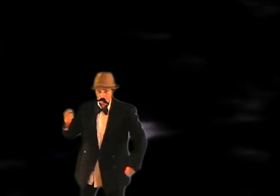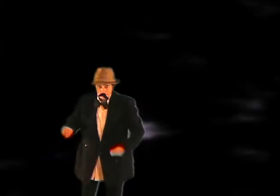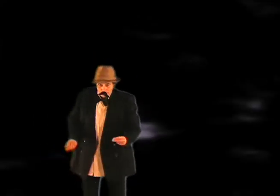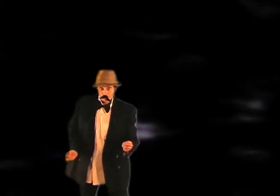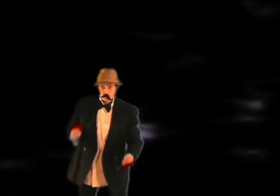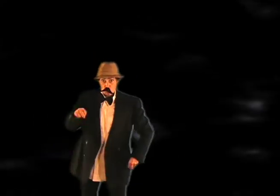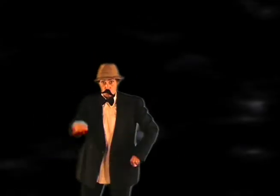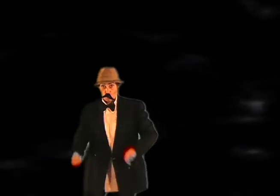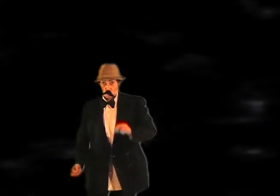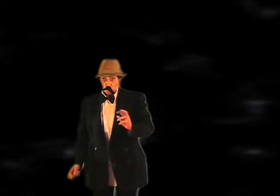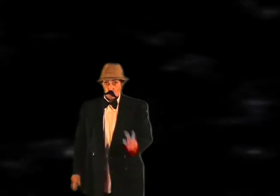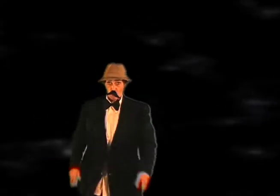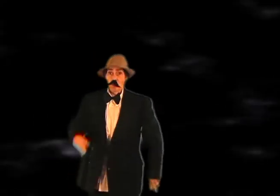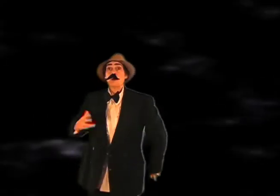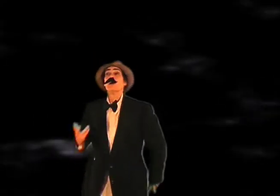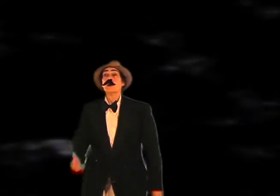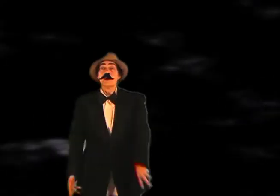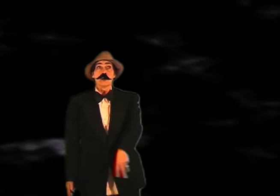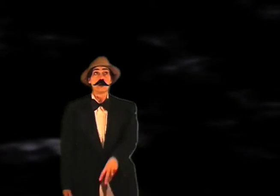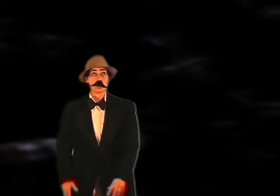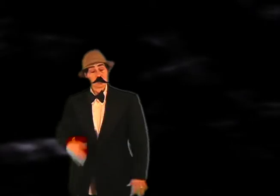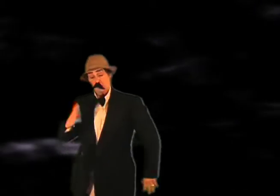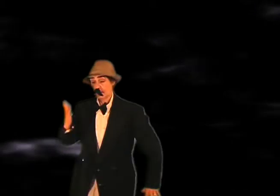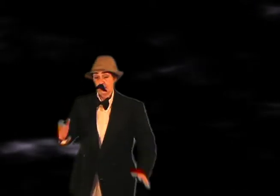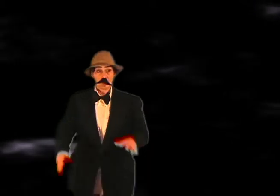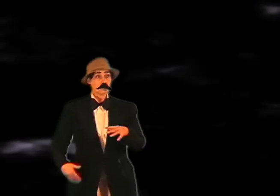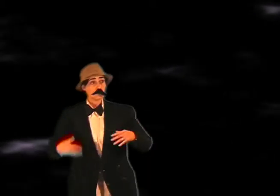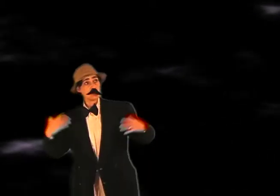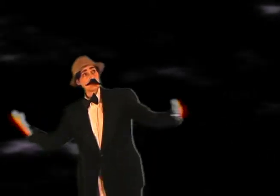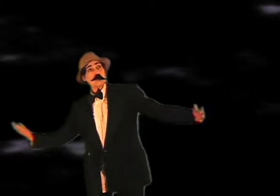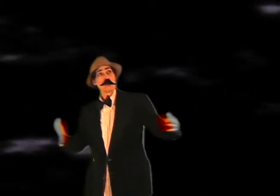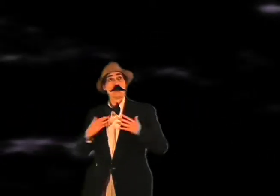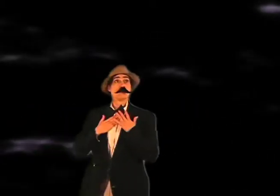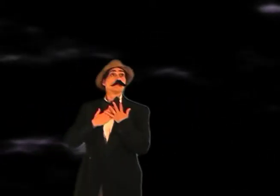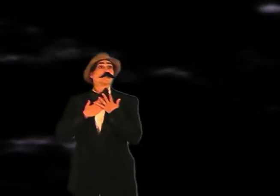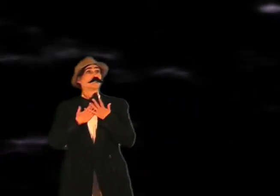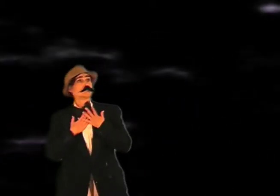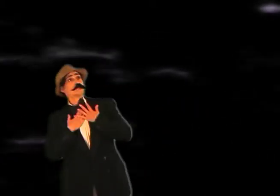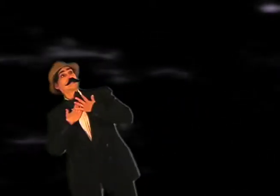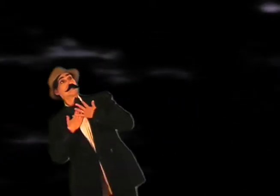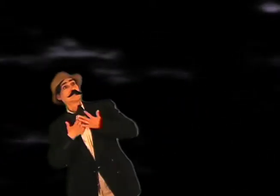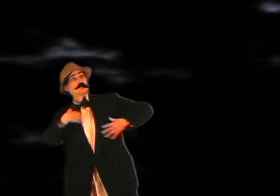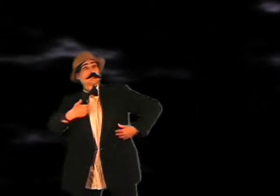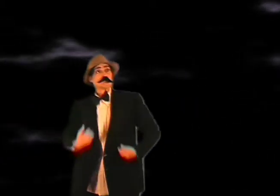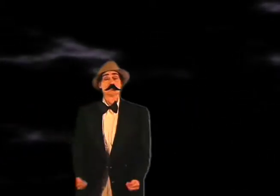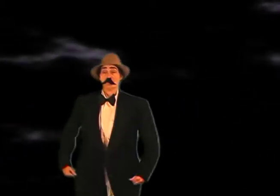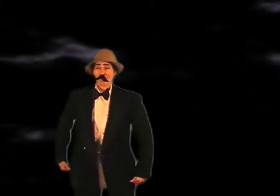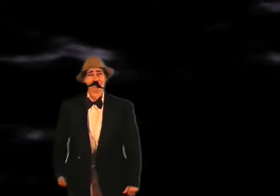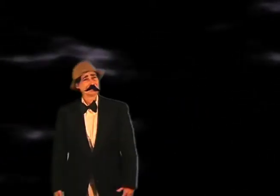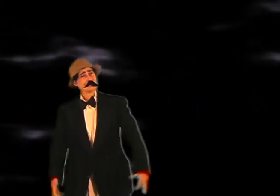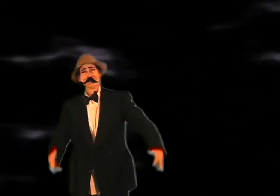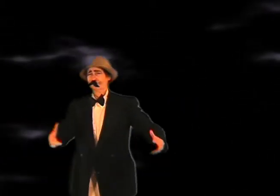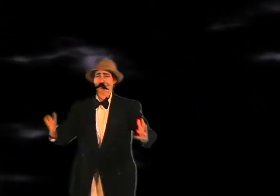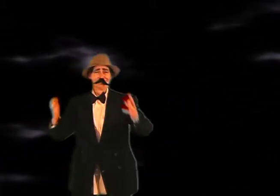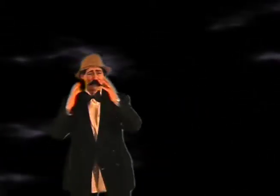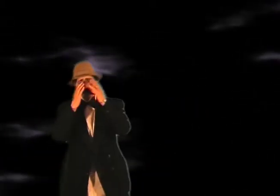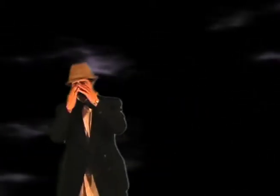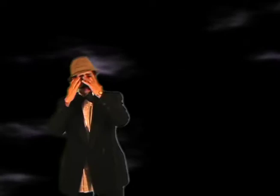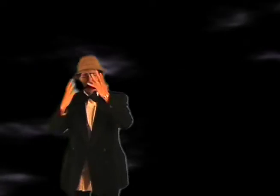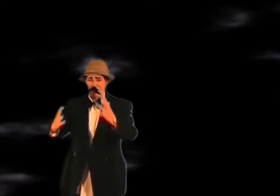through so many years. We felt the joy and we've shared the tears. But we could always play